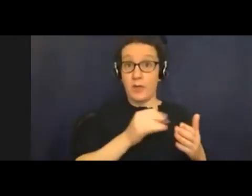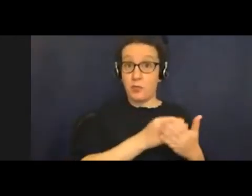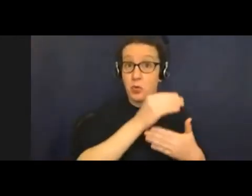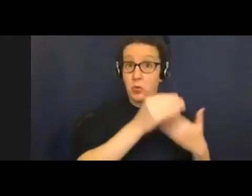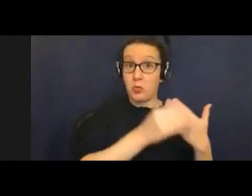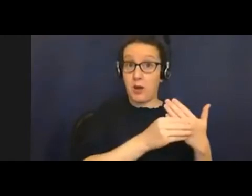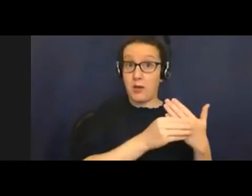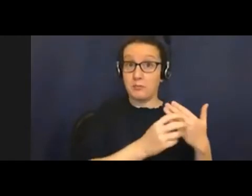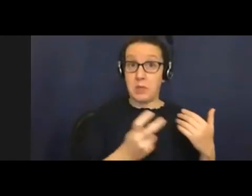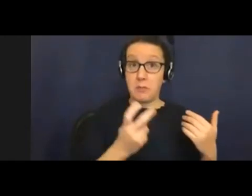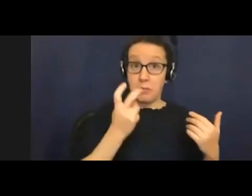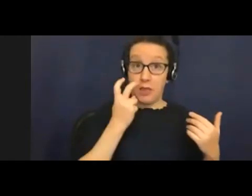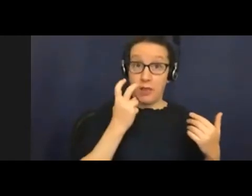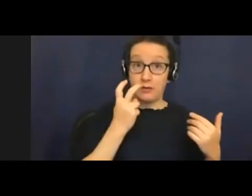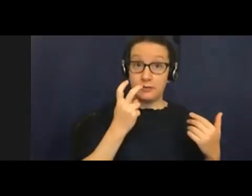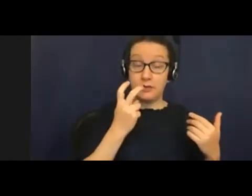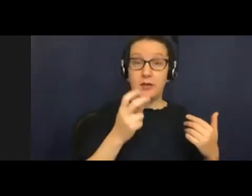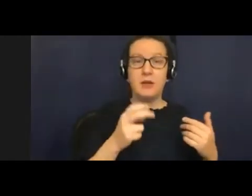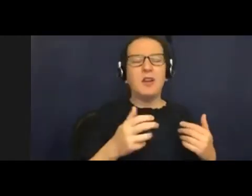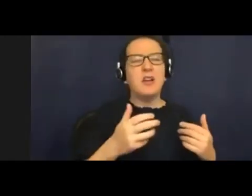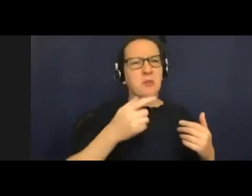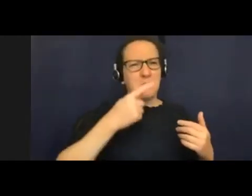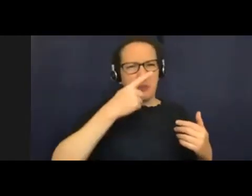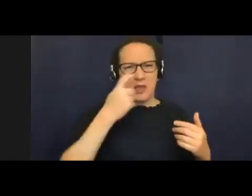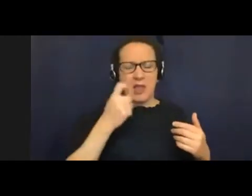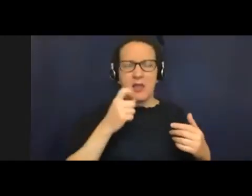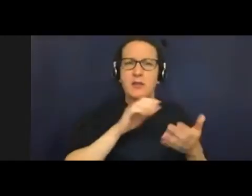and contacts gained during the school,